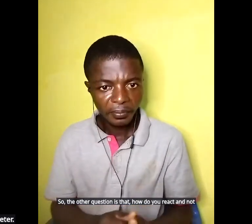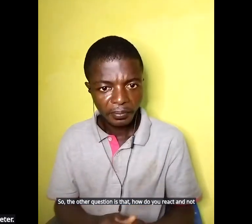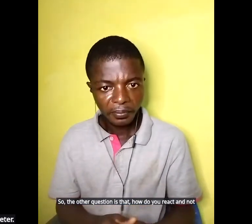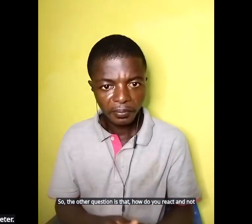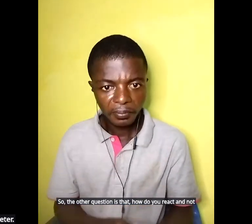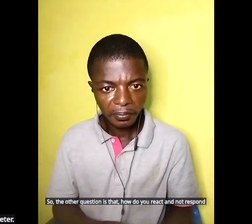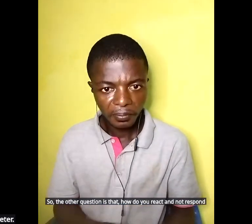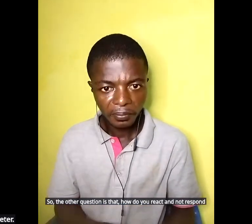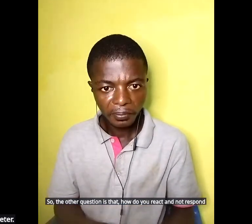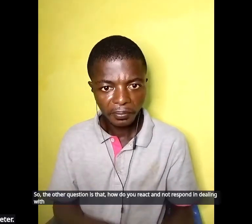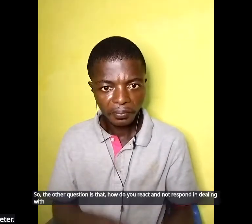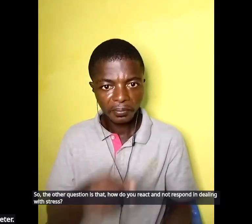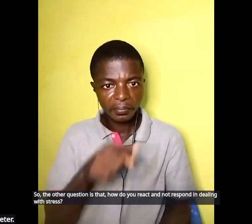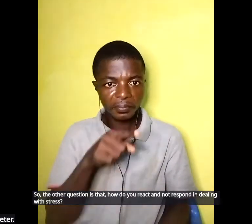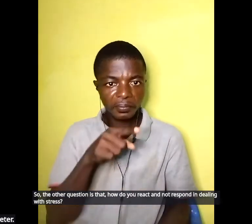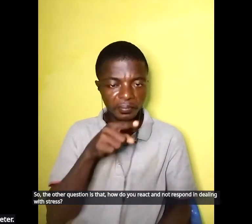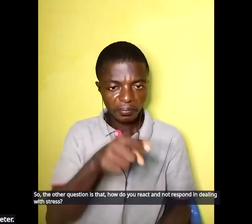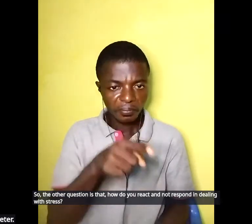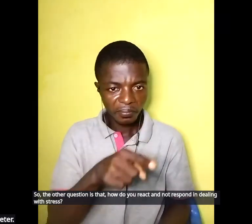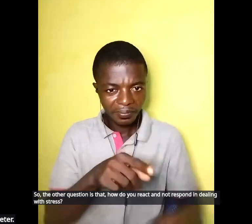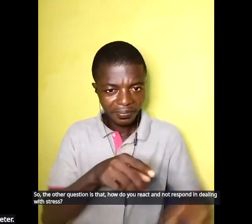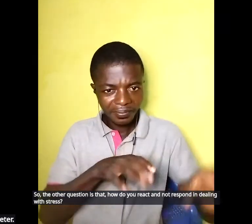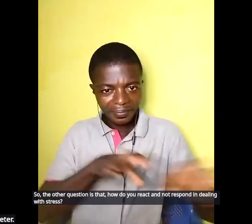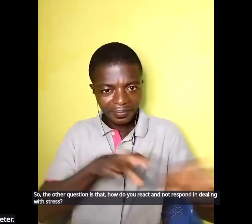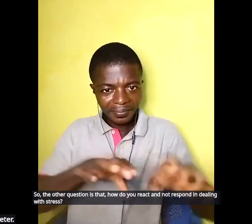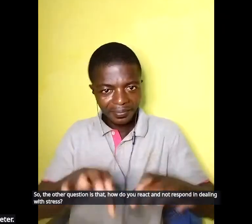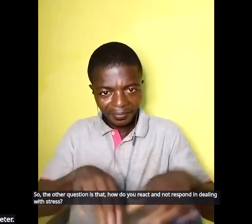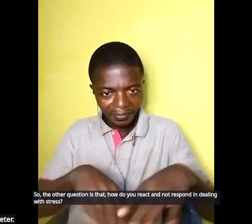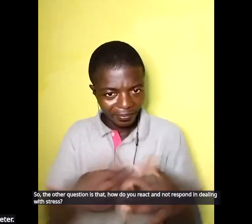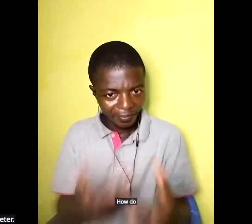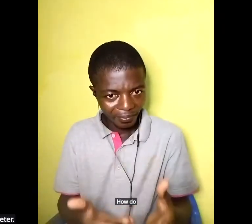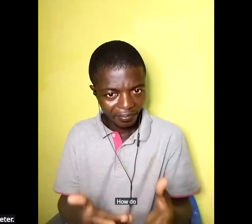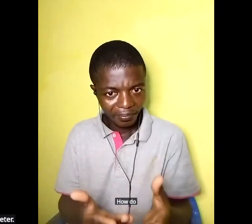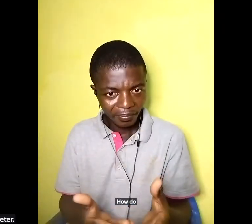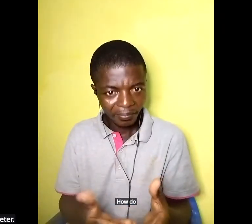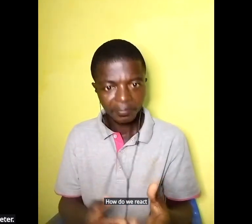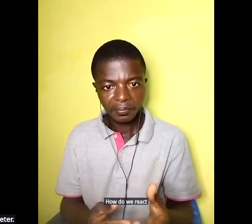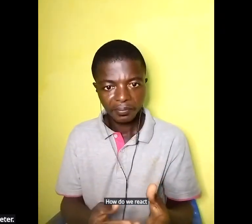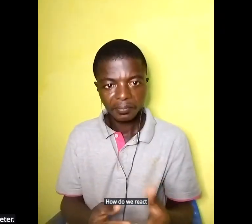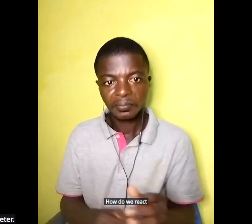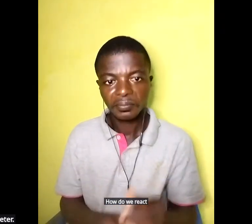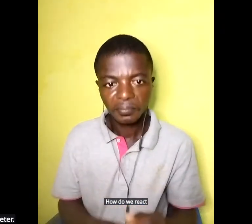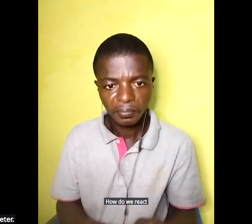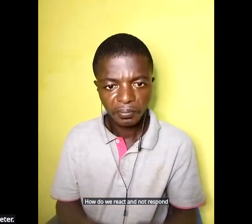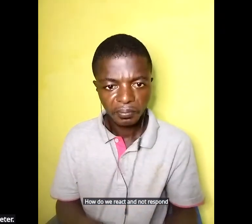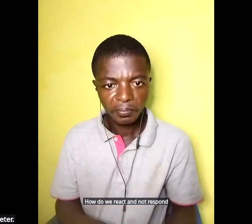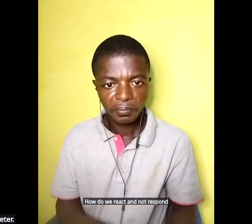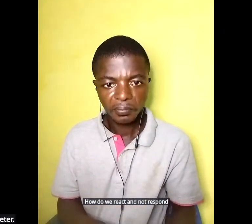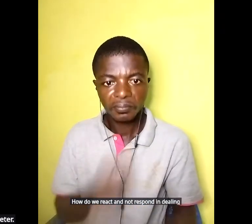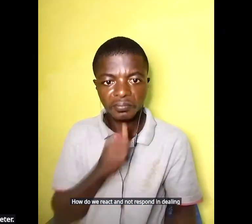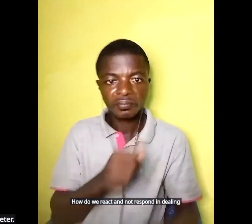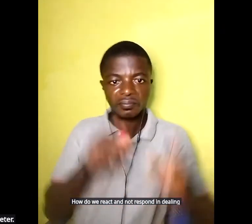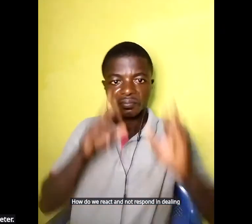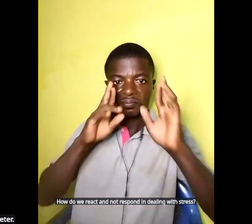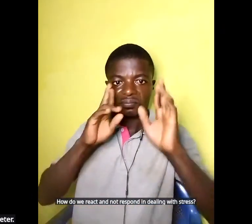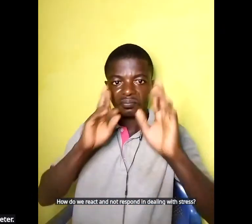in dealing with stress? How do we react and not respond in dealing with stress? The other question